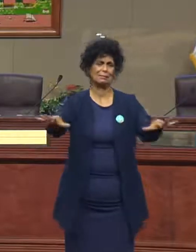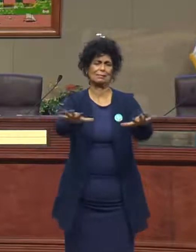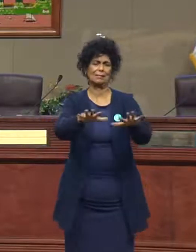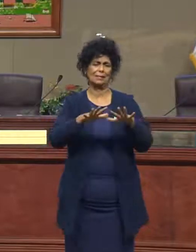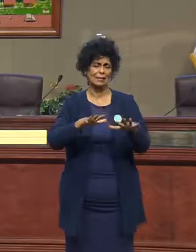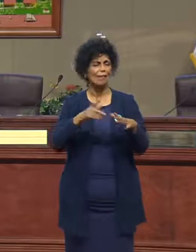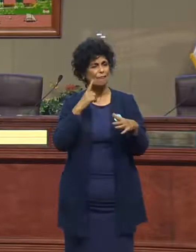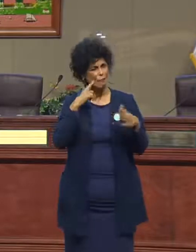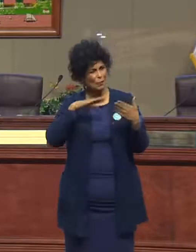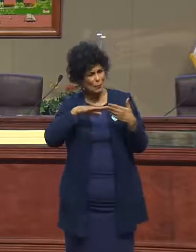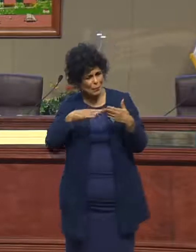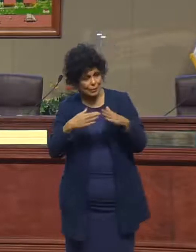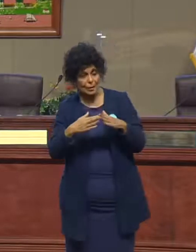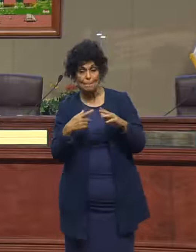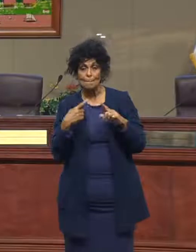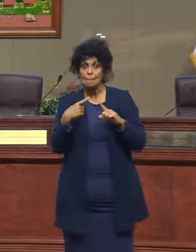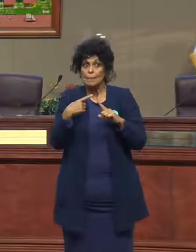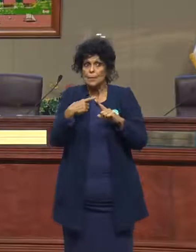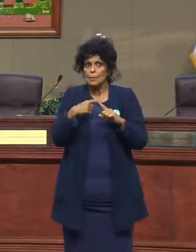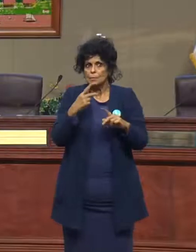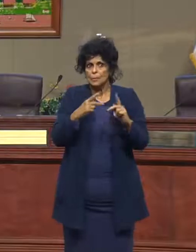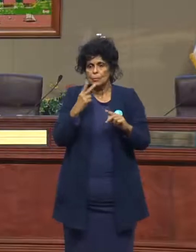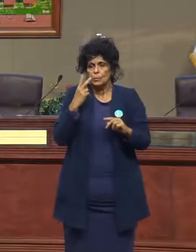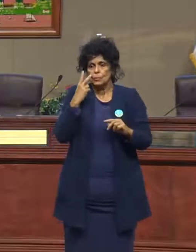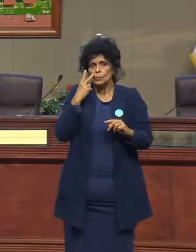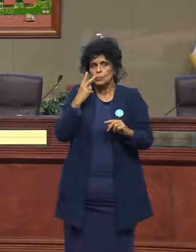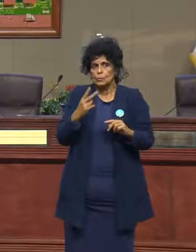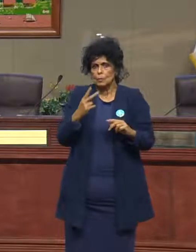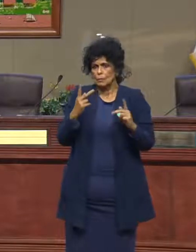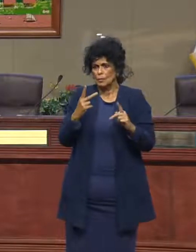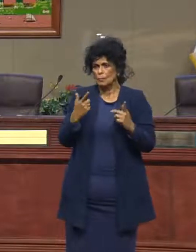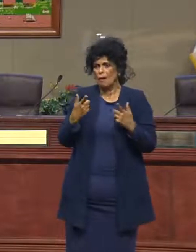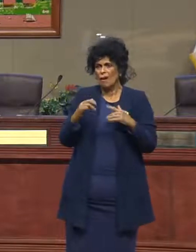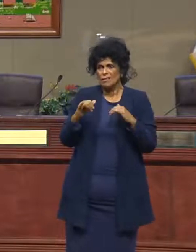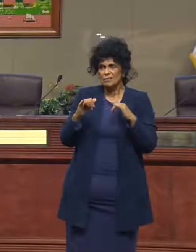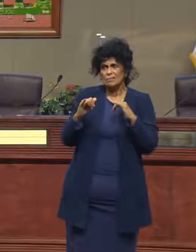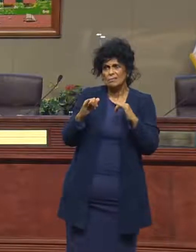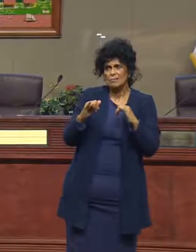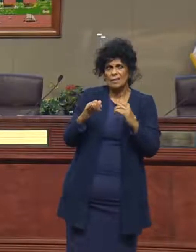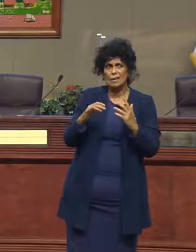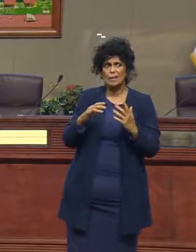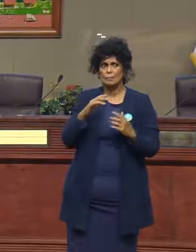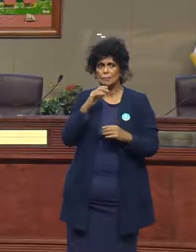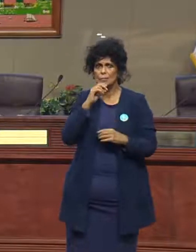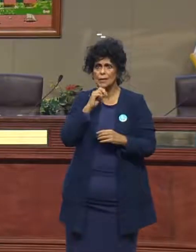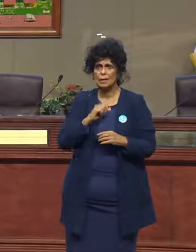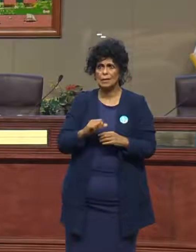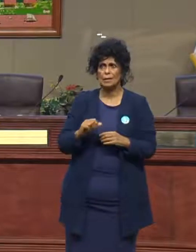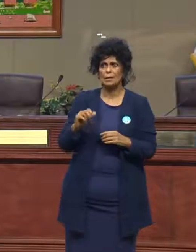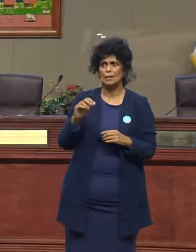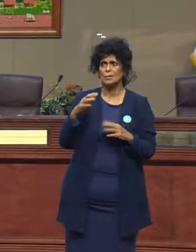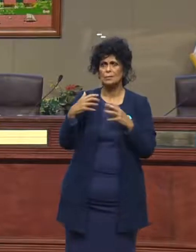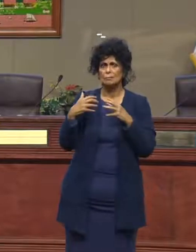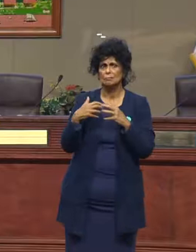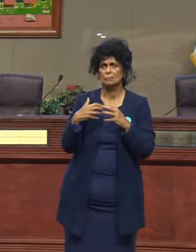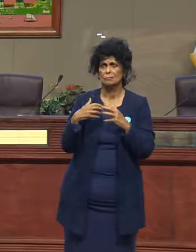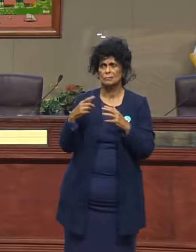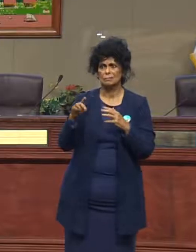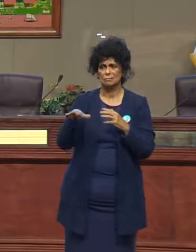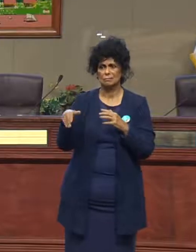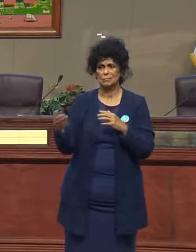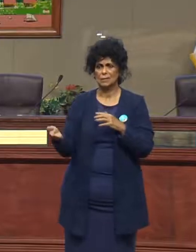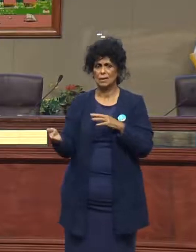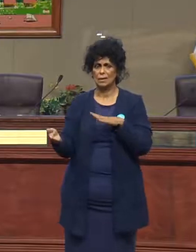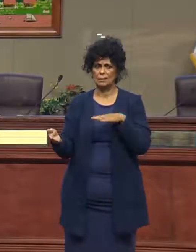for those who saw their peers dying from this. And that's the older segment of the